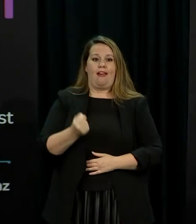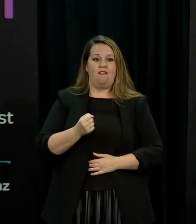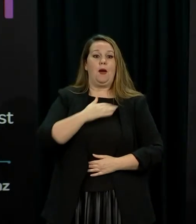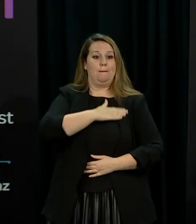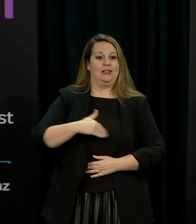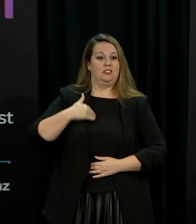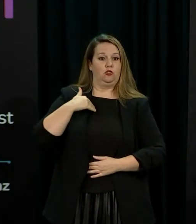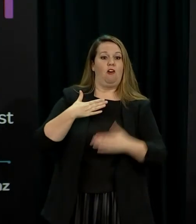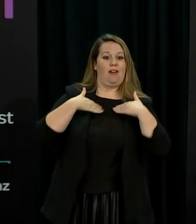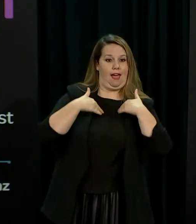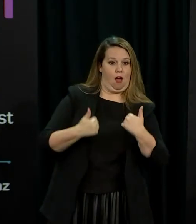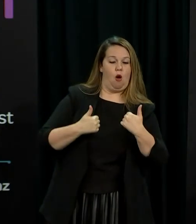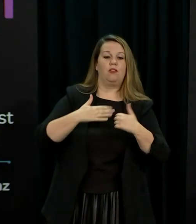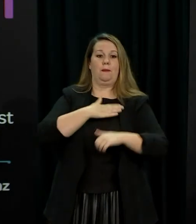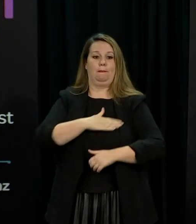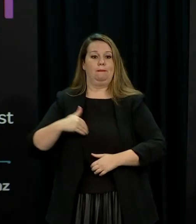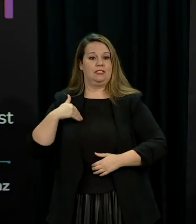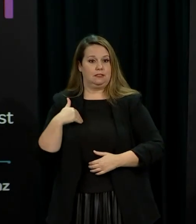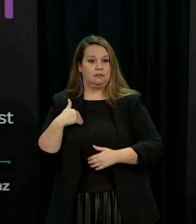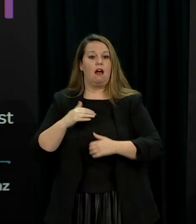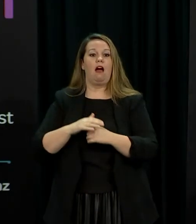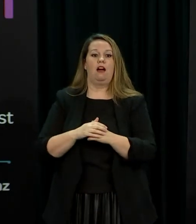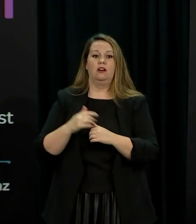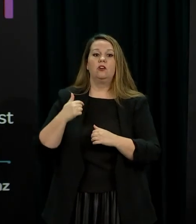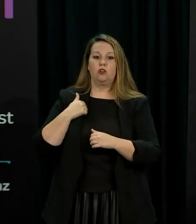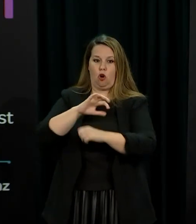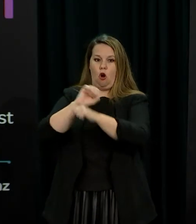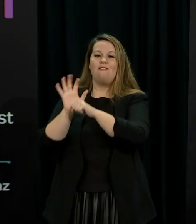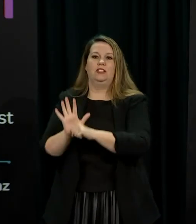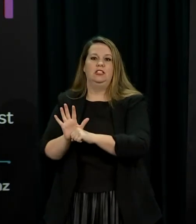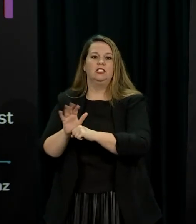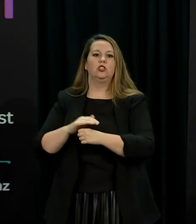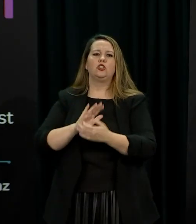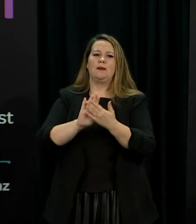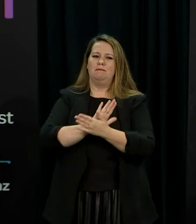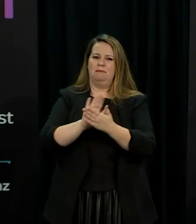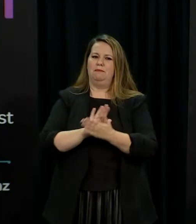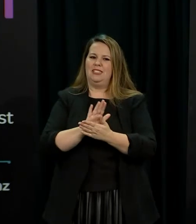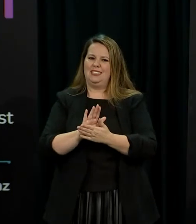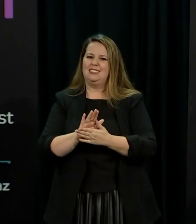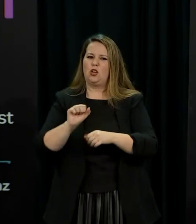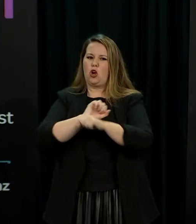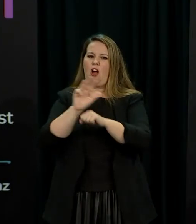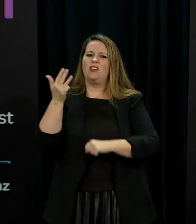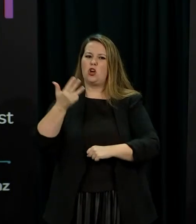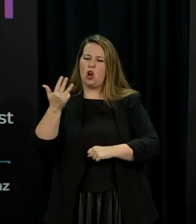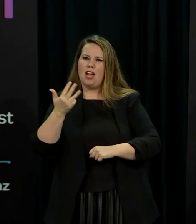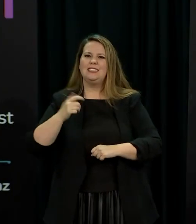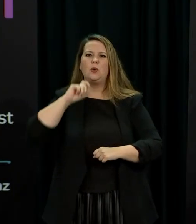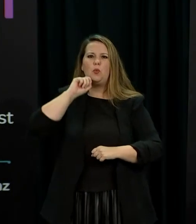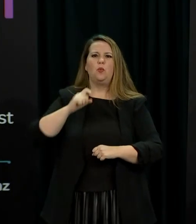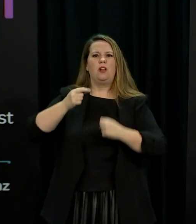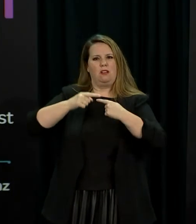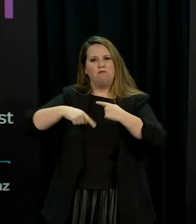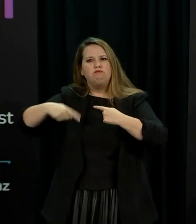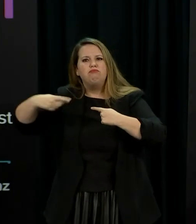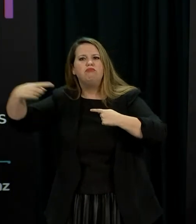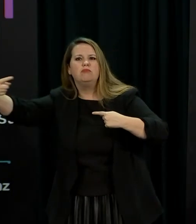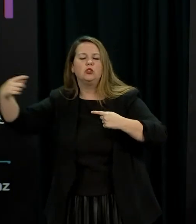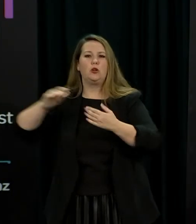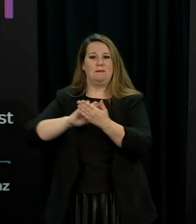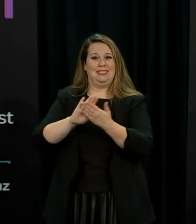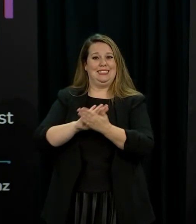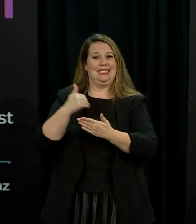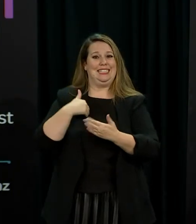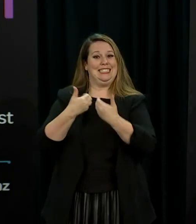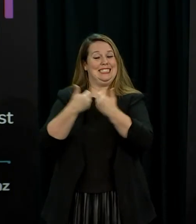forward, would it be your advice to the government to have a separate agency that deals specifically with COVID-19, separate to the Ministry of Health but works closely alongside